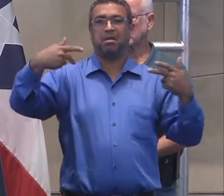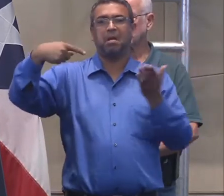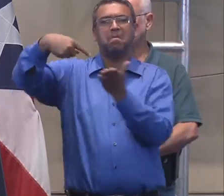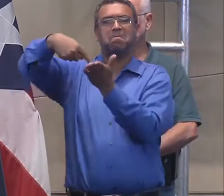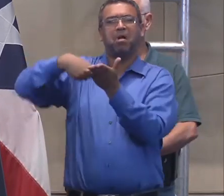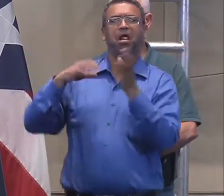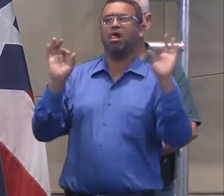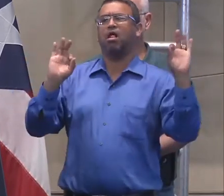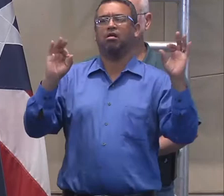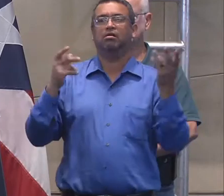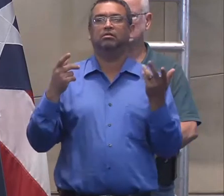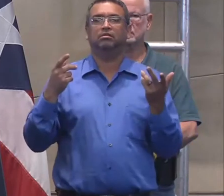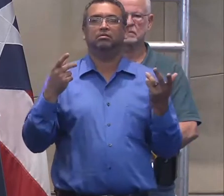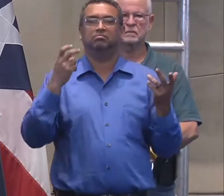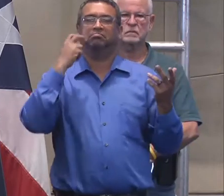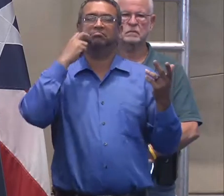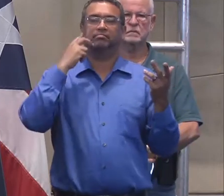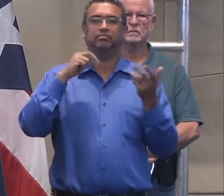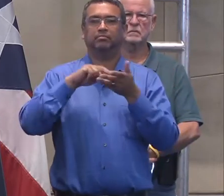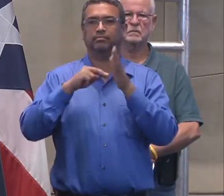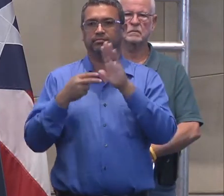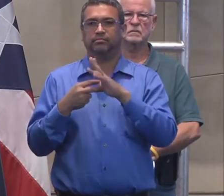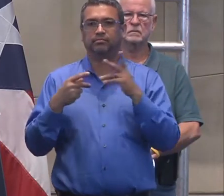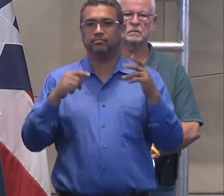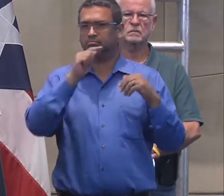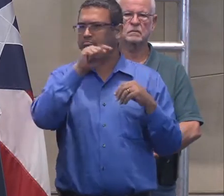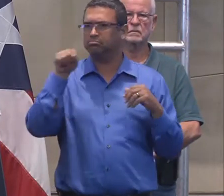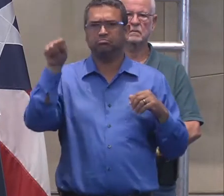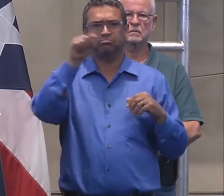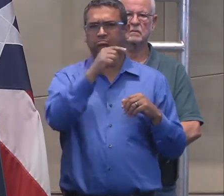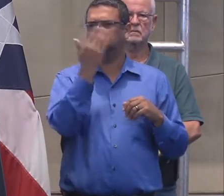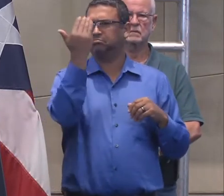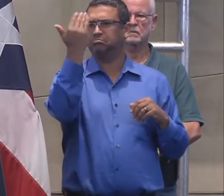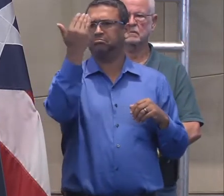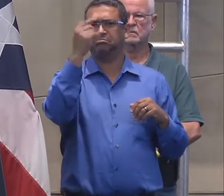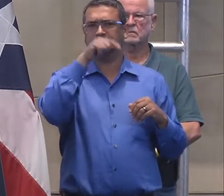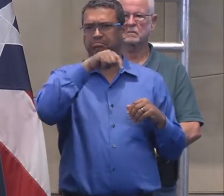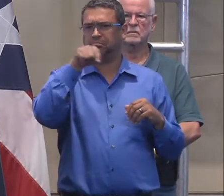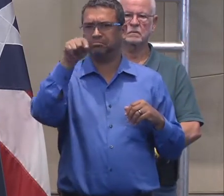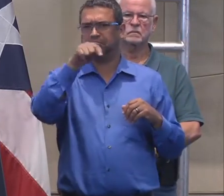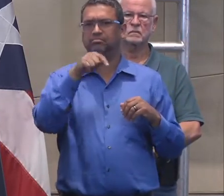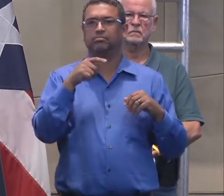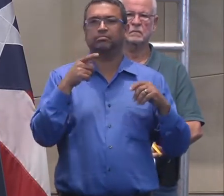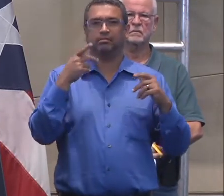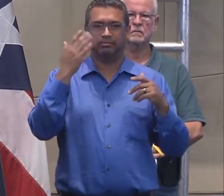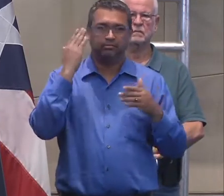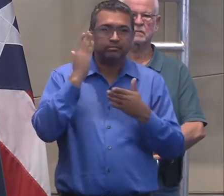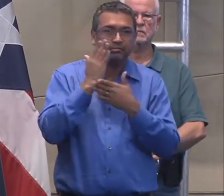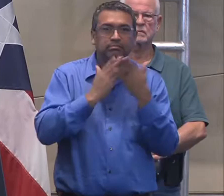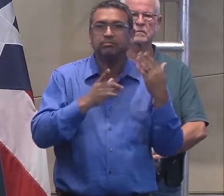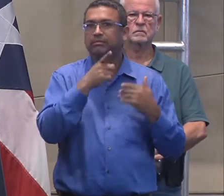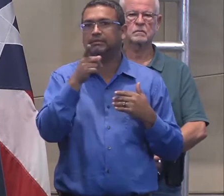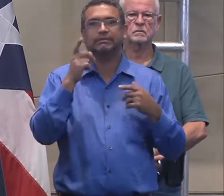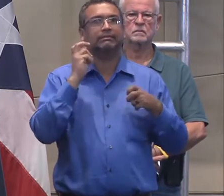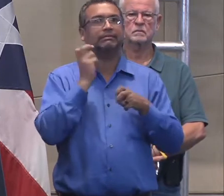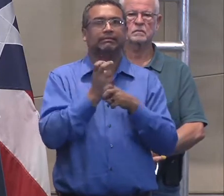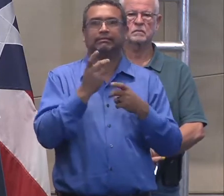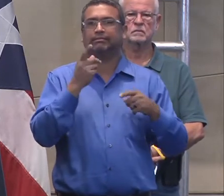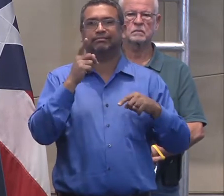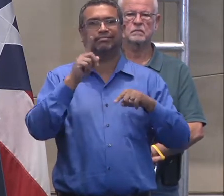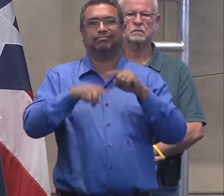an effort first to identify those 15 municipalities in need that are in communicated communities.